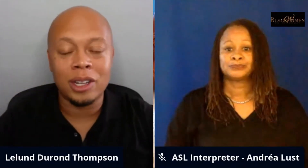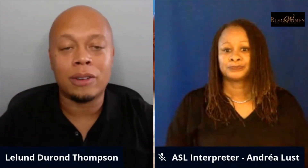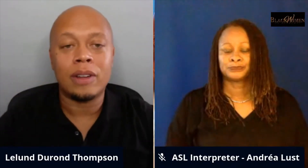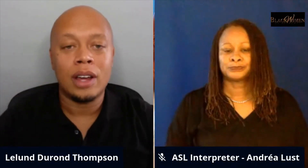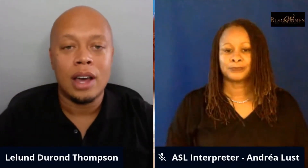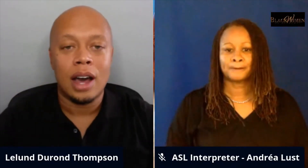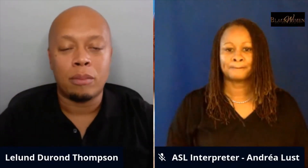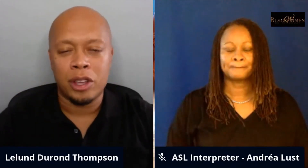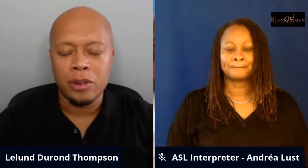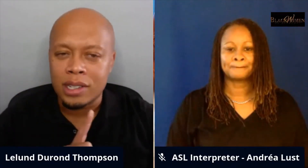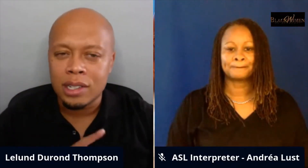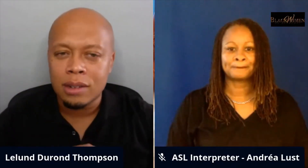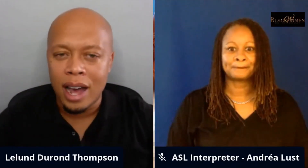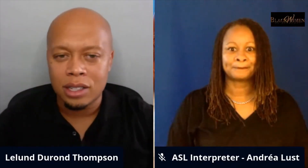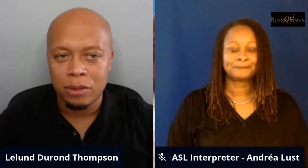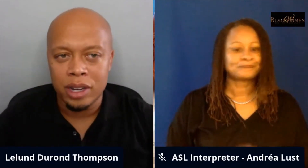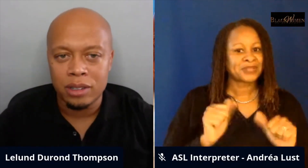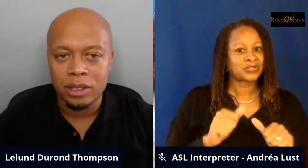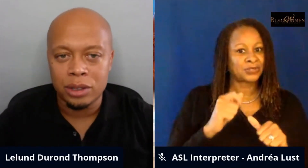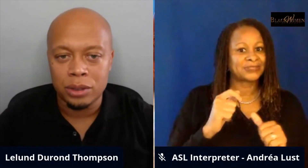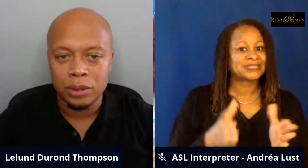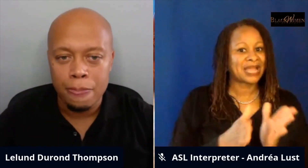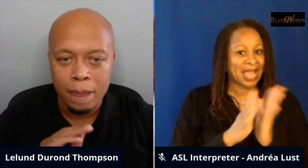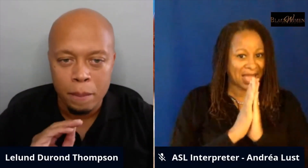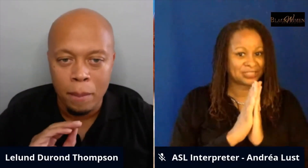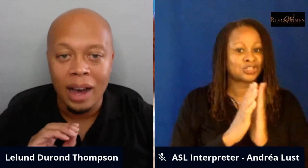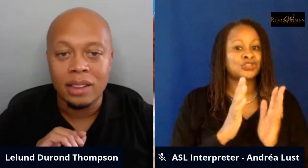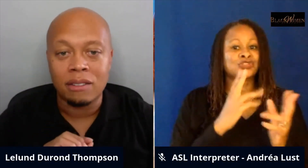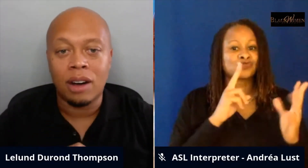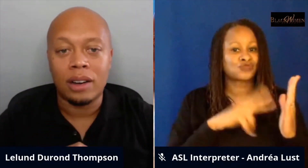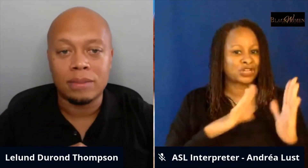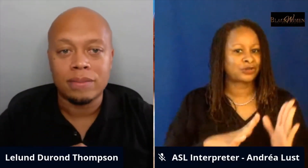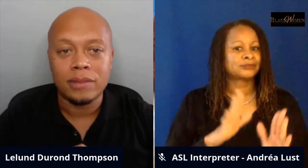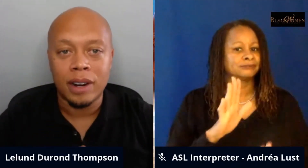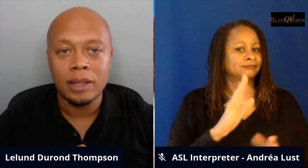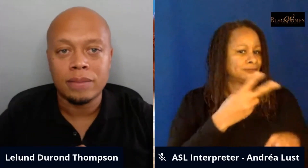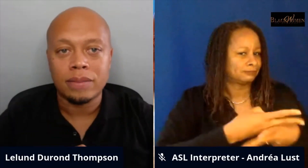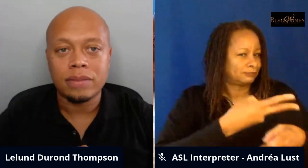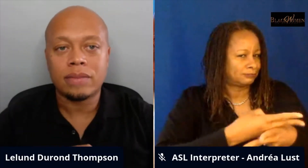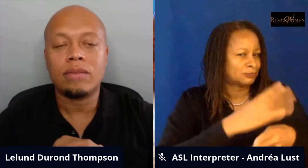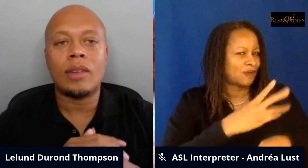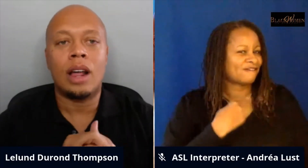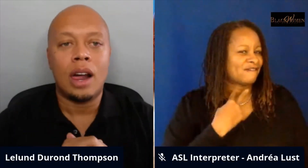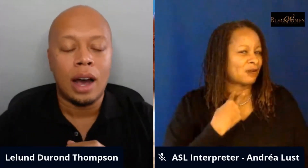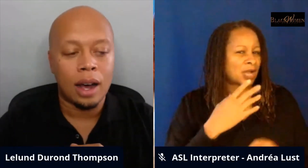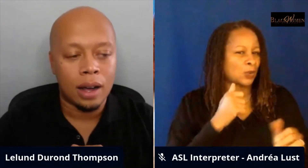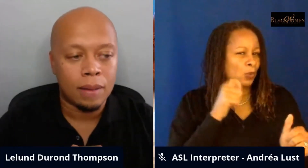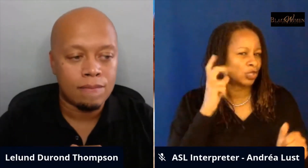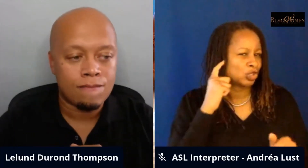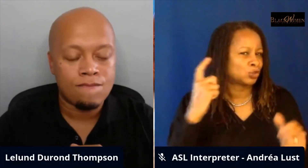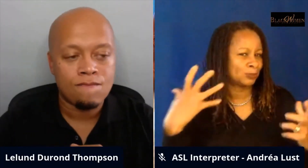on you. But you could still ask the reader to mind their volume, right?